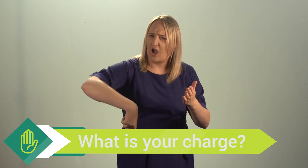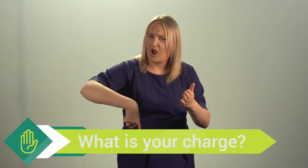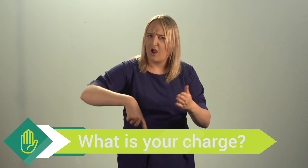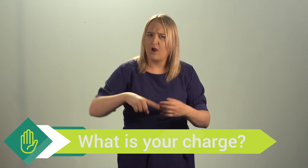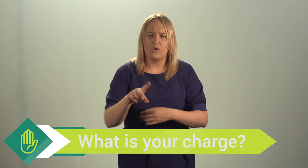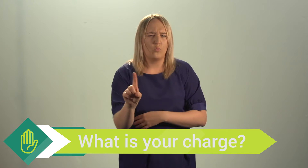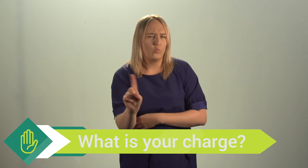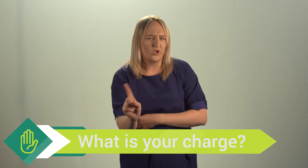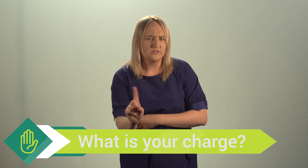What is your charge?